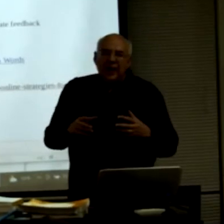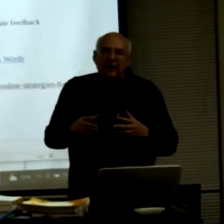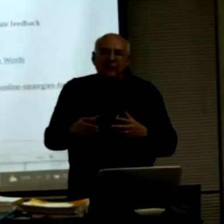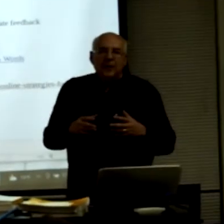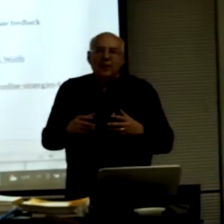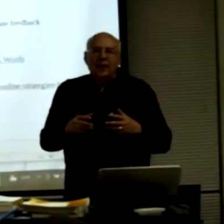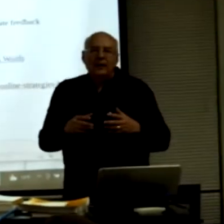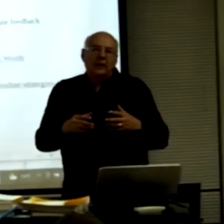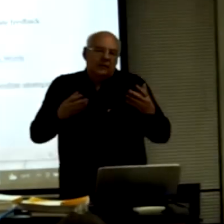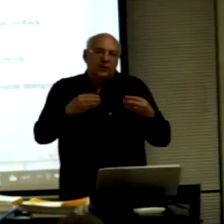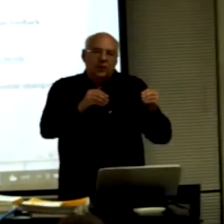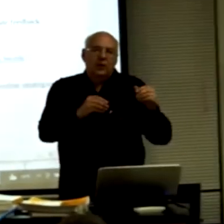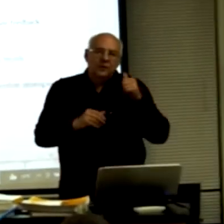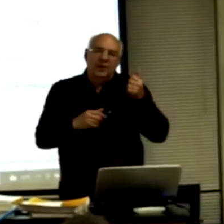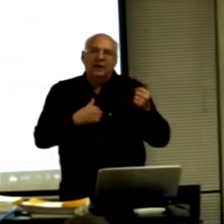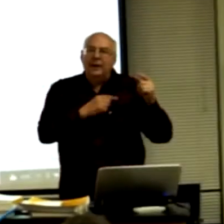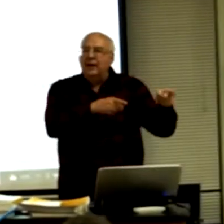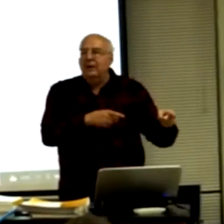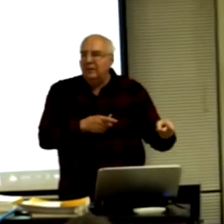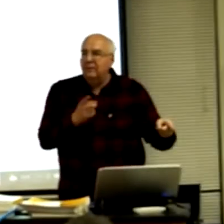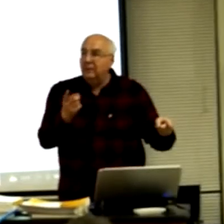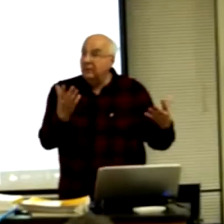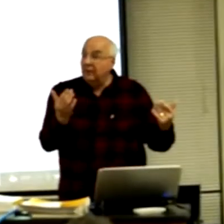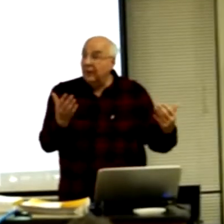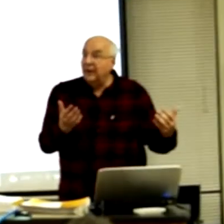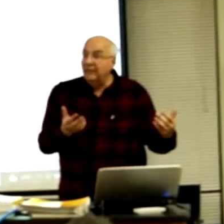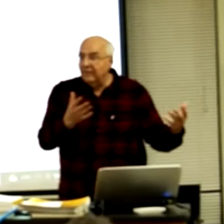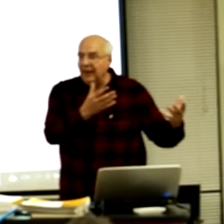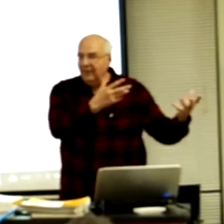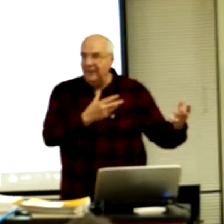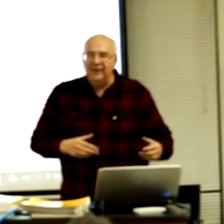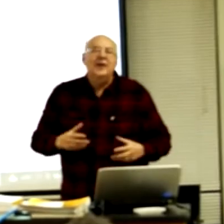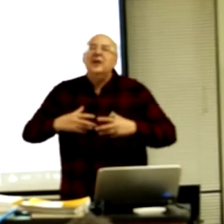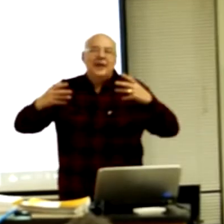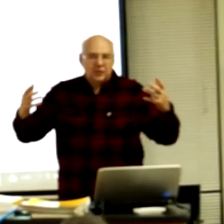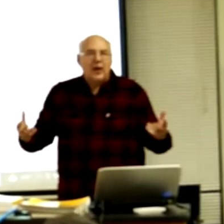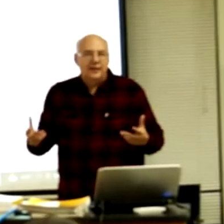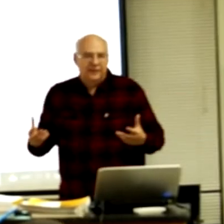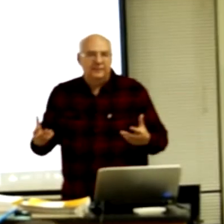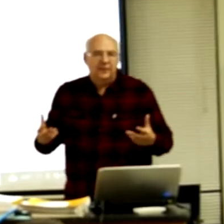ASL, it'll be more like, oh, store, tomorrow I go, you want to come? Kind of, it's quite different,